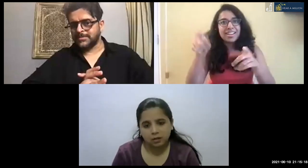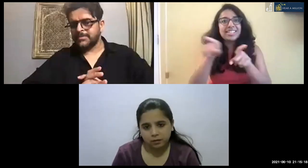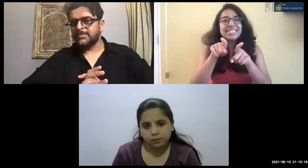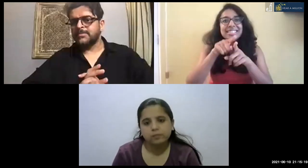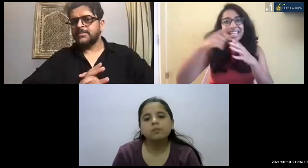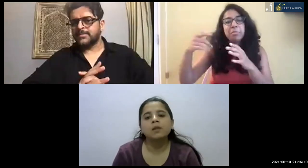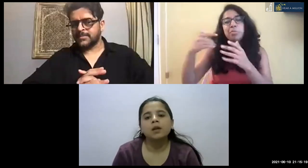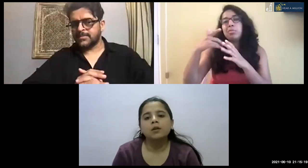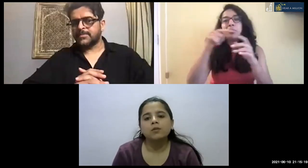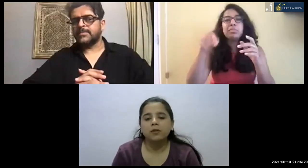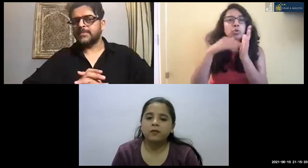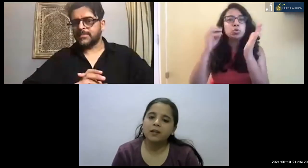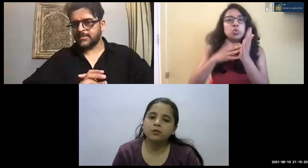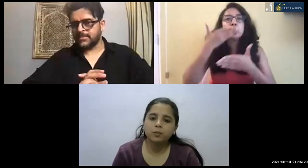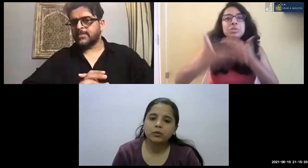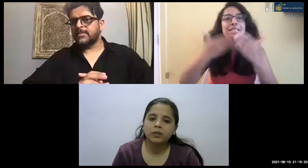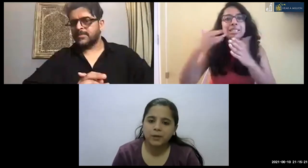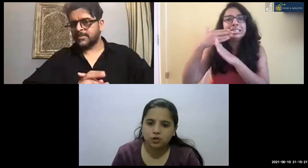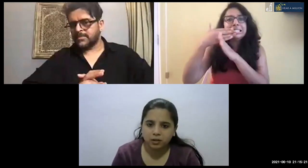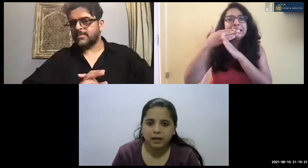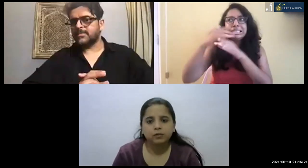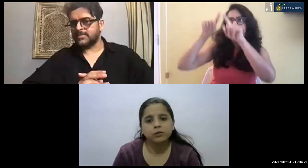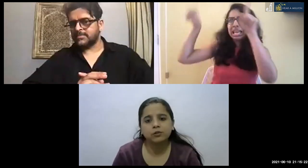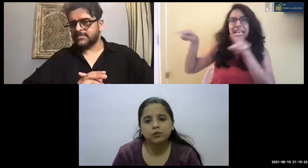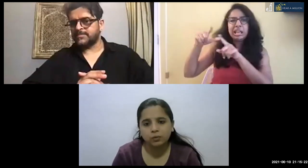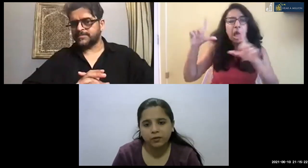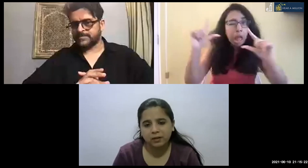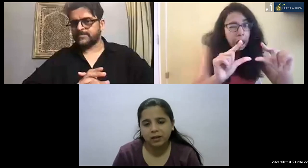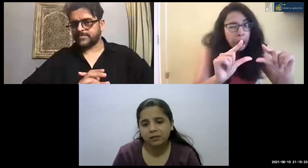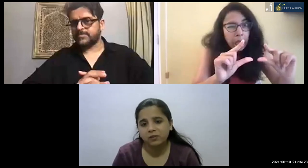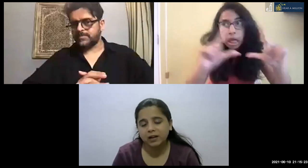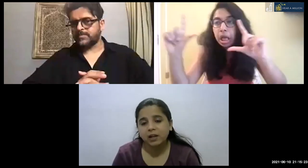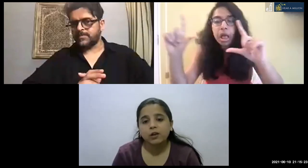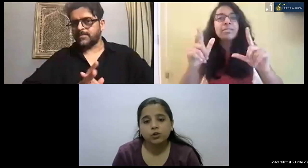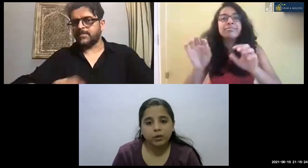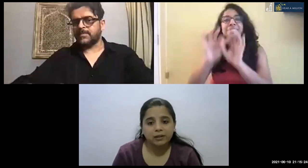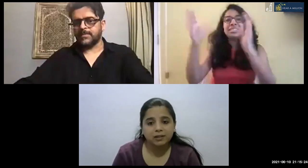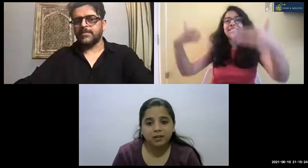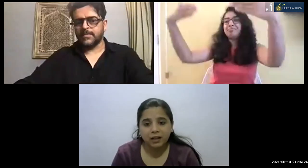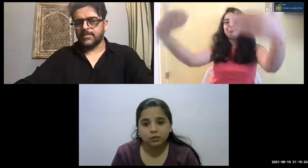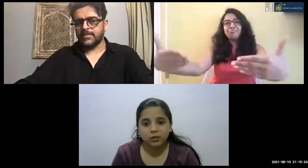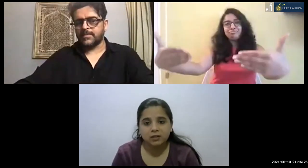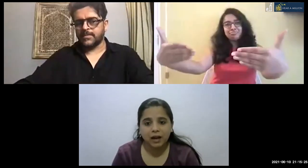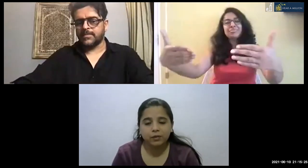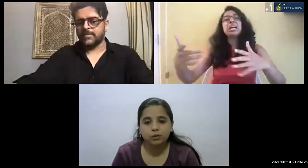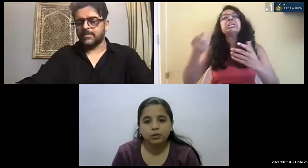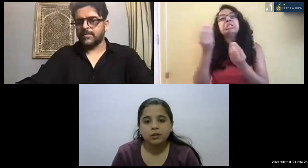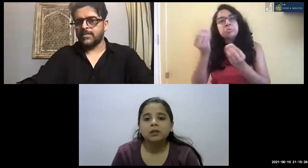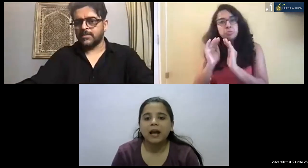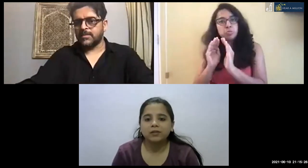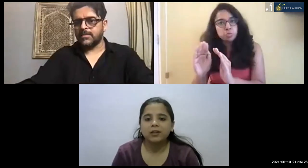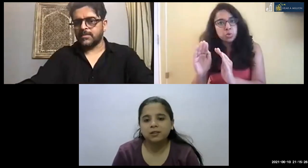the. If we zoom out the picture and on the zoom, whenever we are showing the screen, so we have